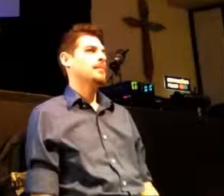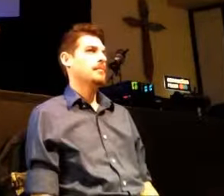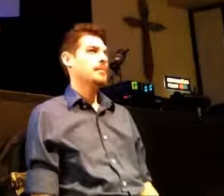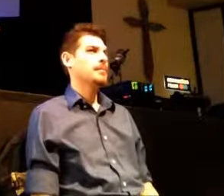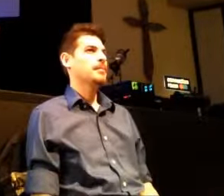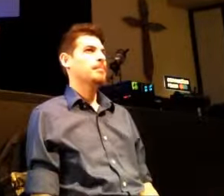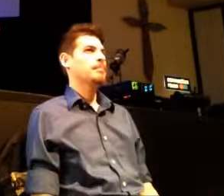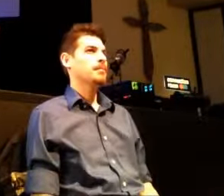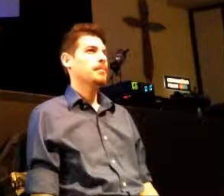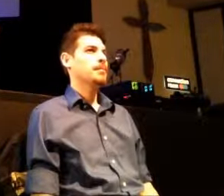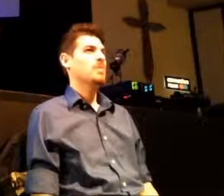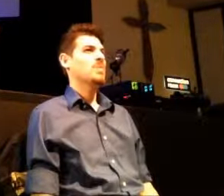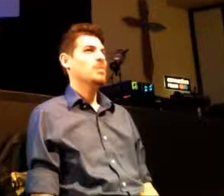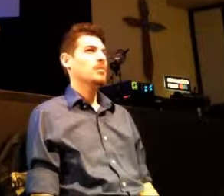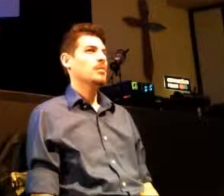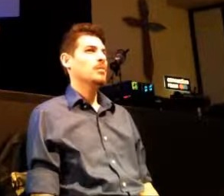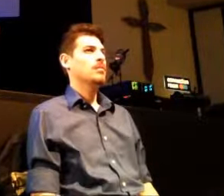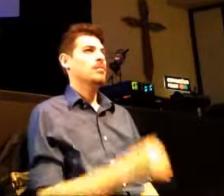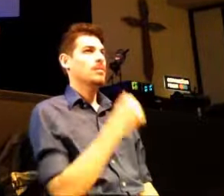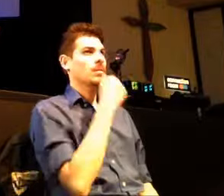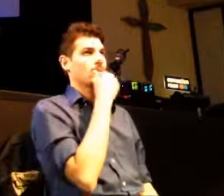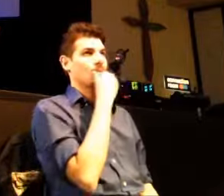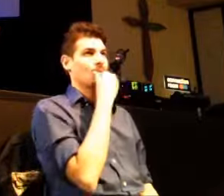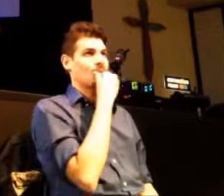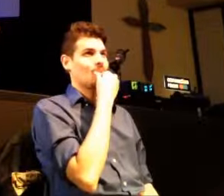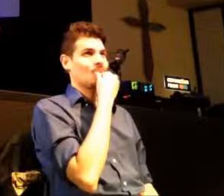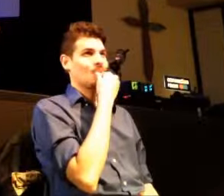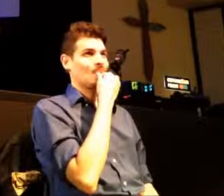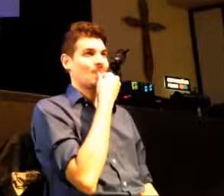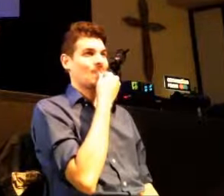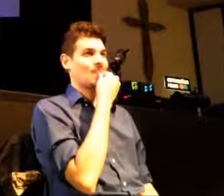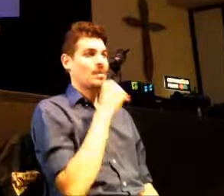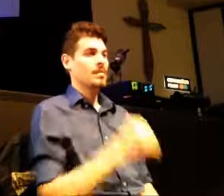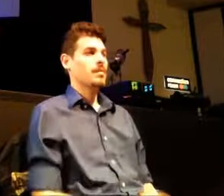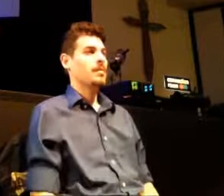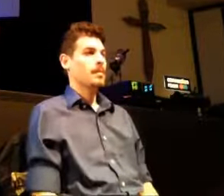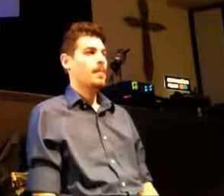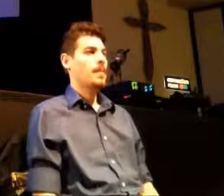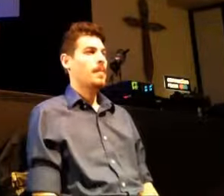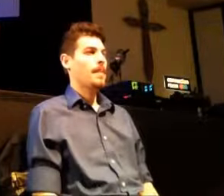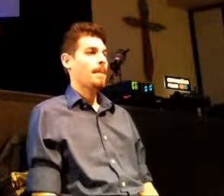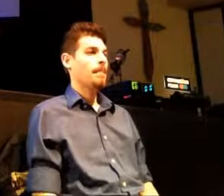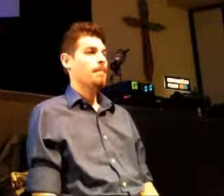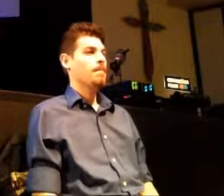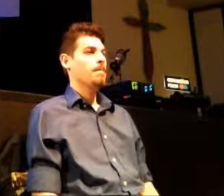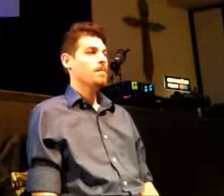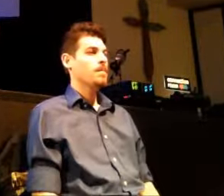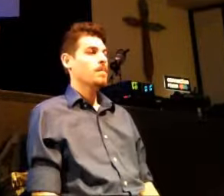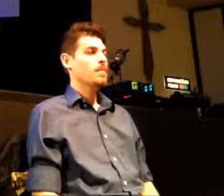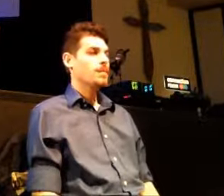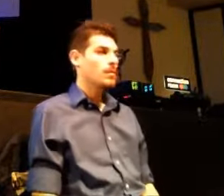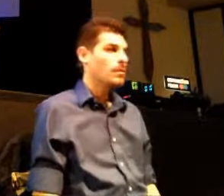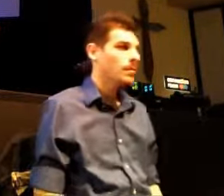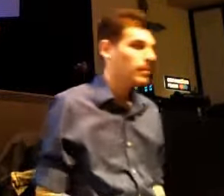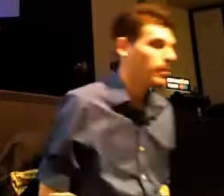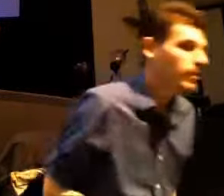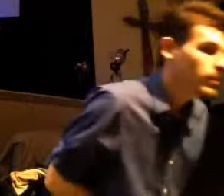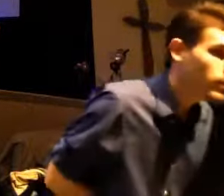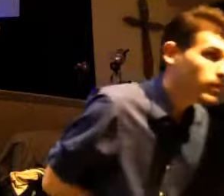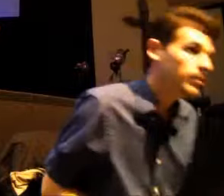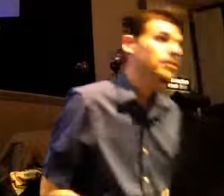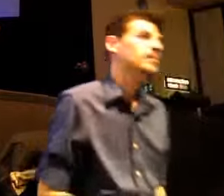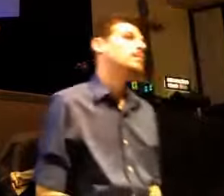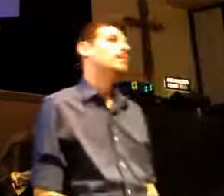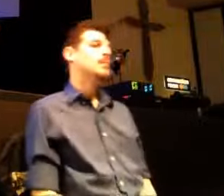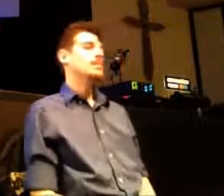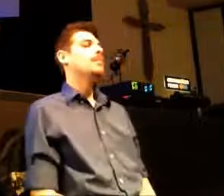get when we realize that there are things in life that are more important than what we fear most.